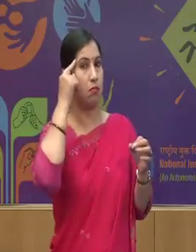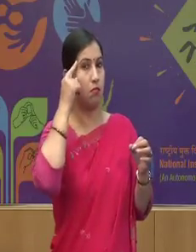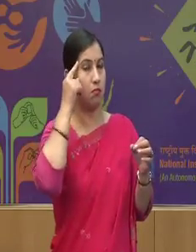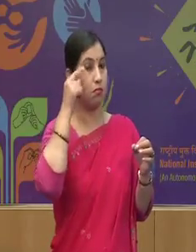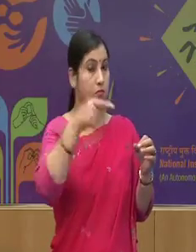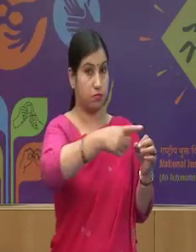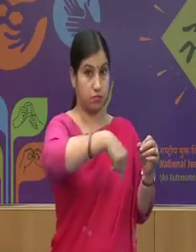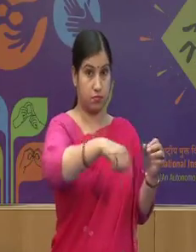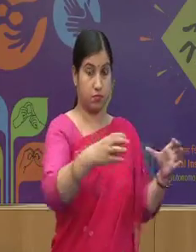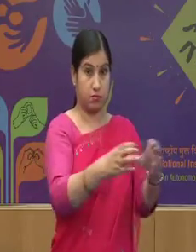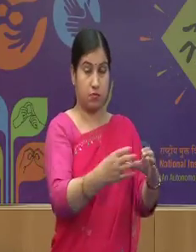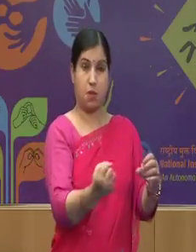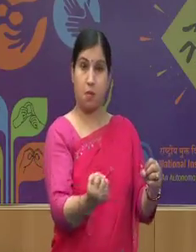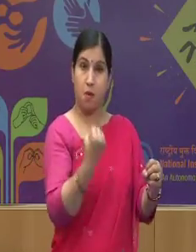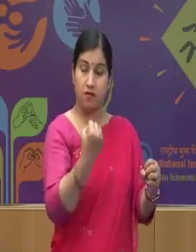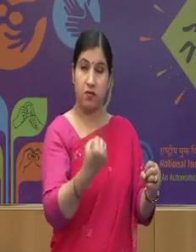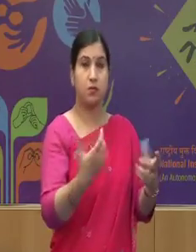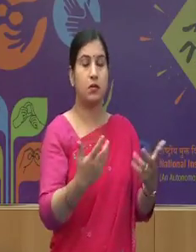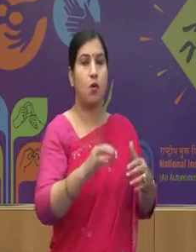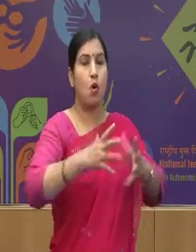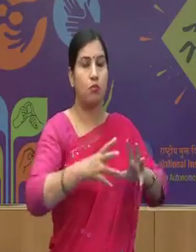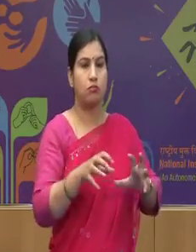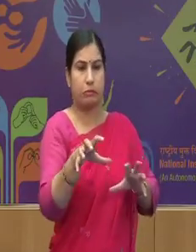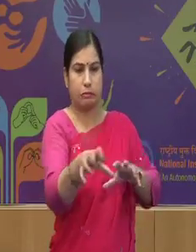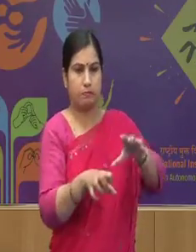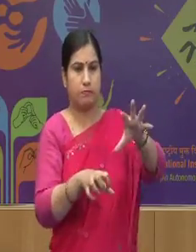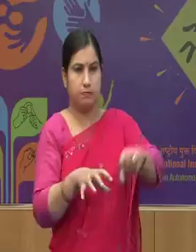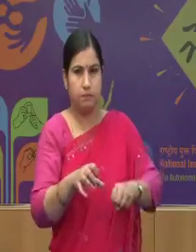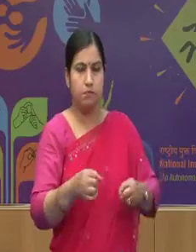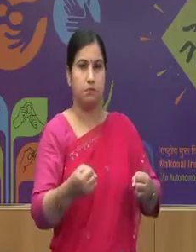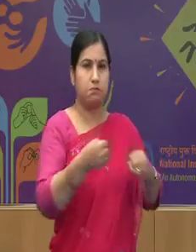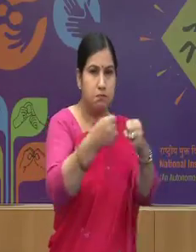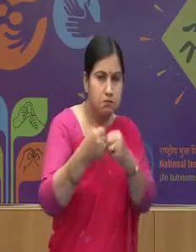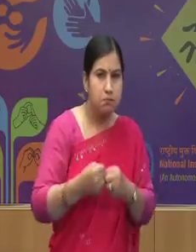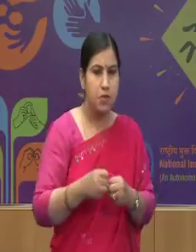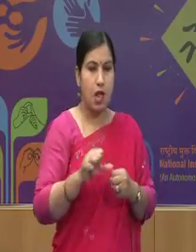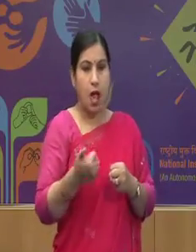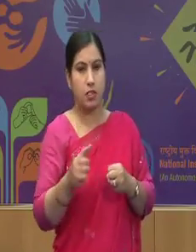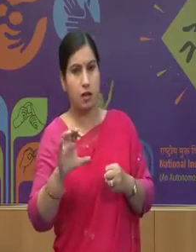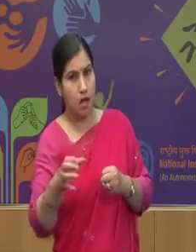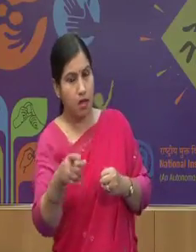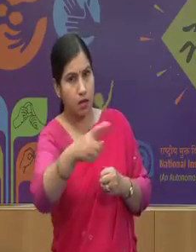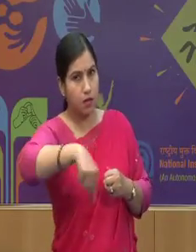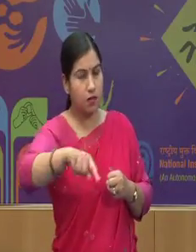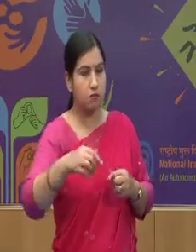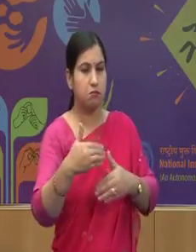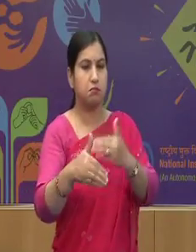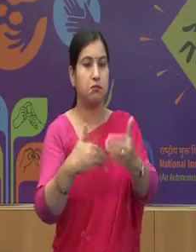as it led to many incidents of attack on other countries for gaining